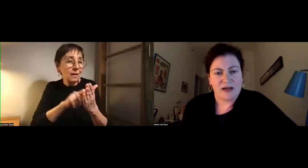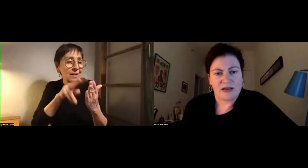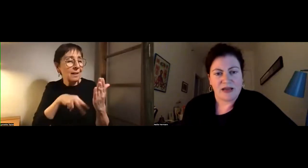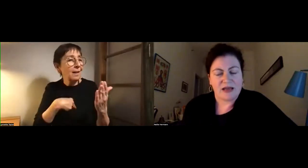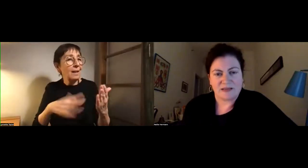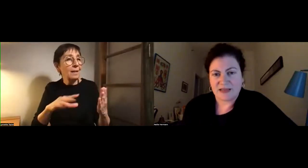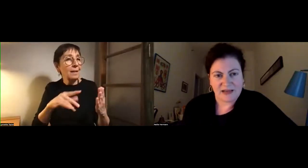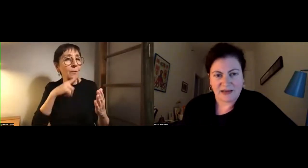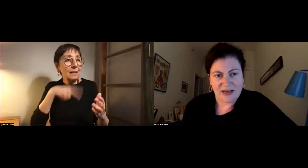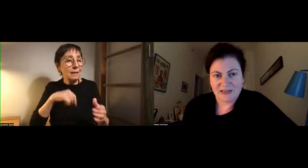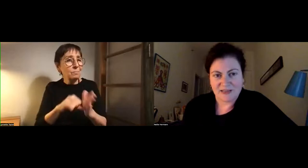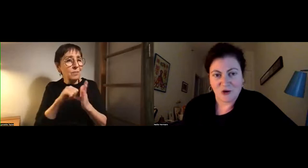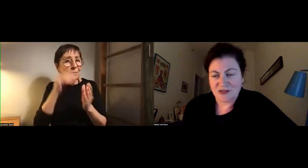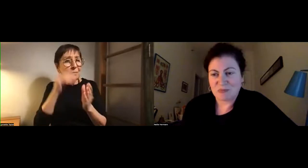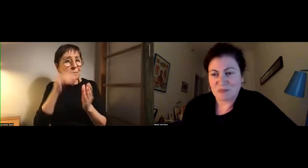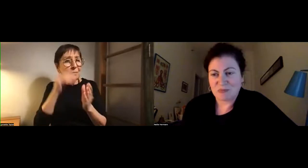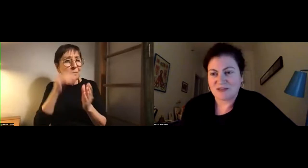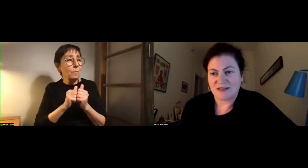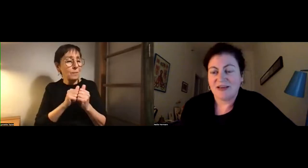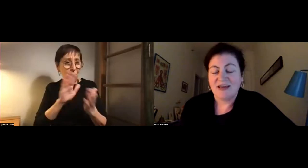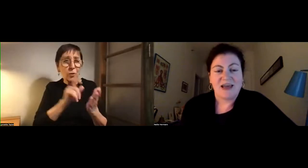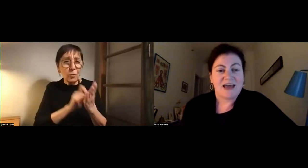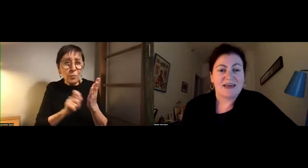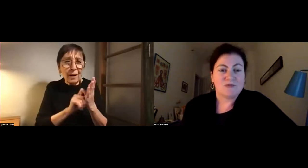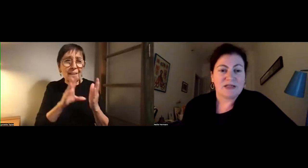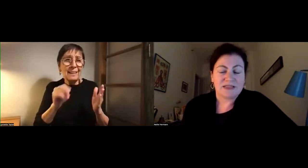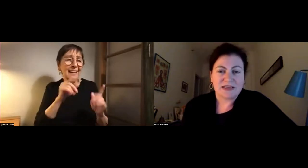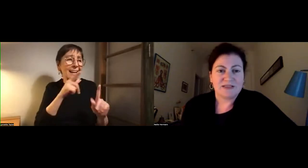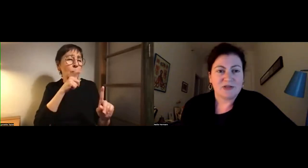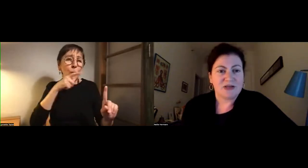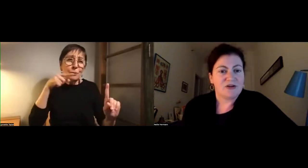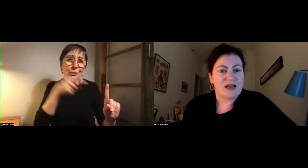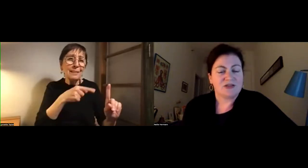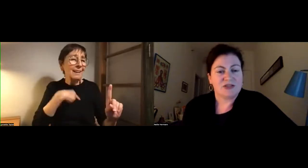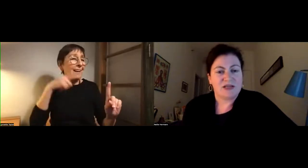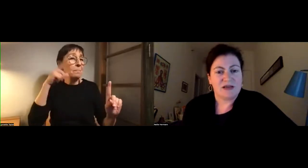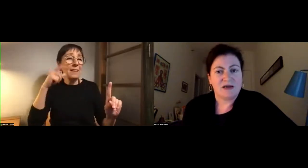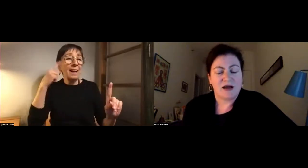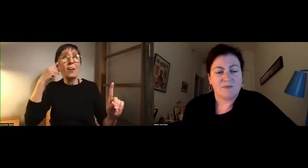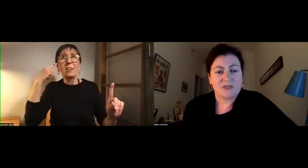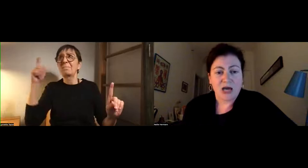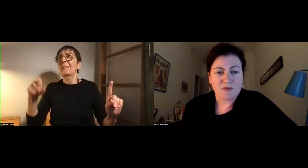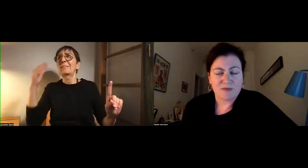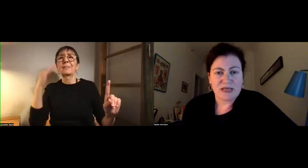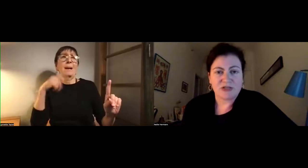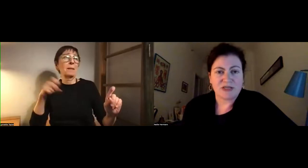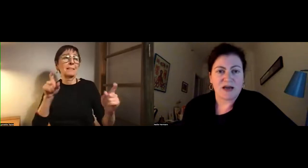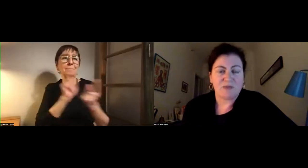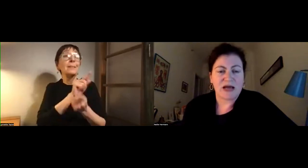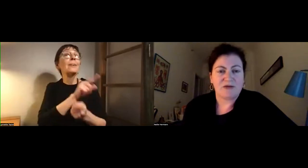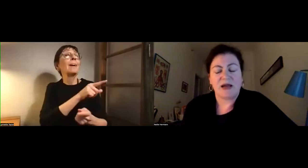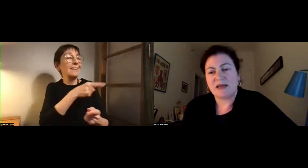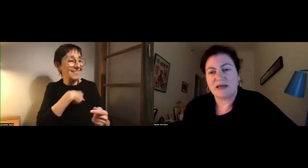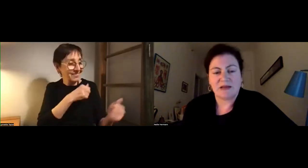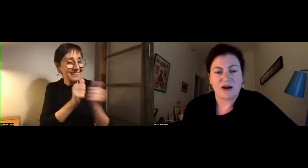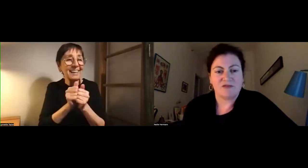her writing and saying, I need to know this person. And then we did get to know each other, and she taught with me. She taught